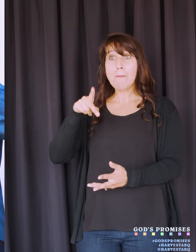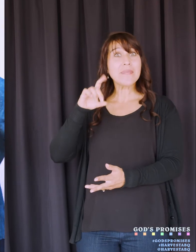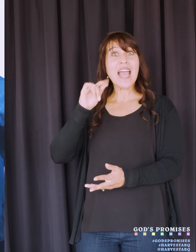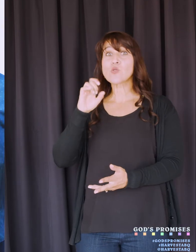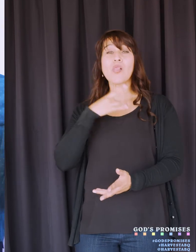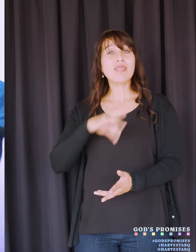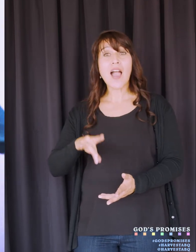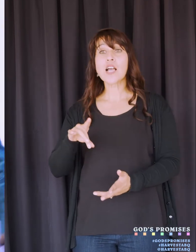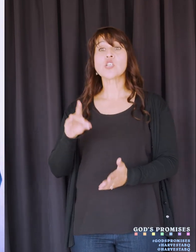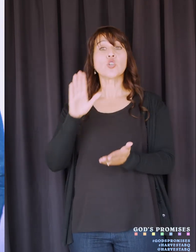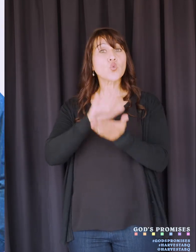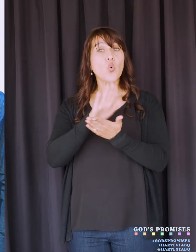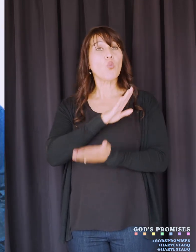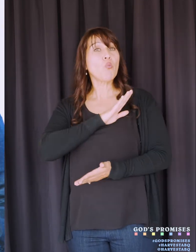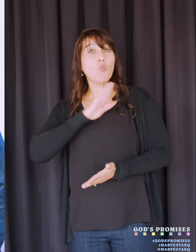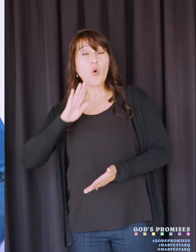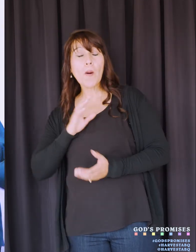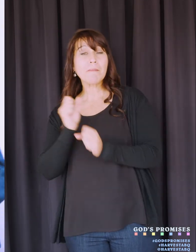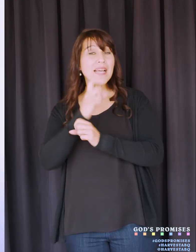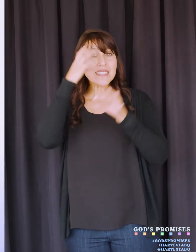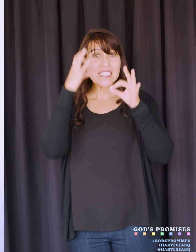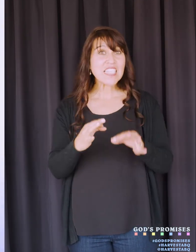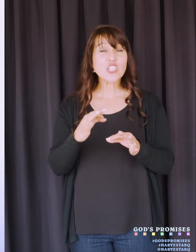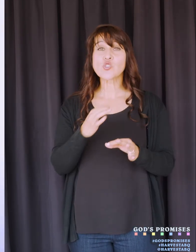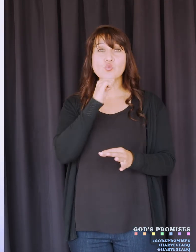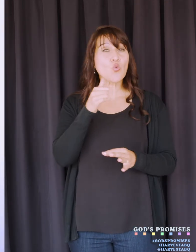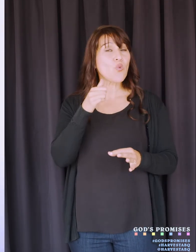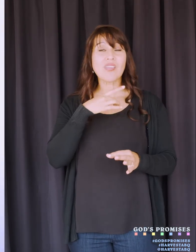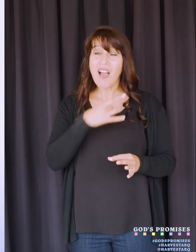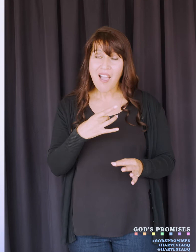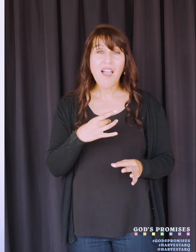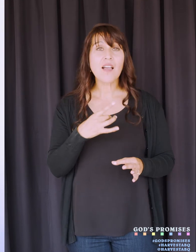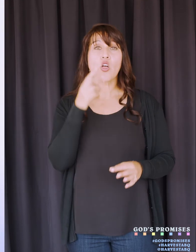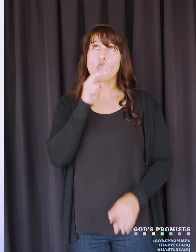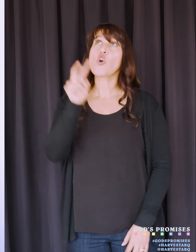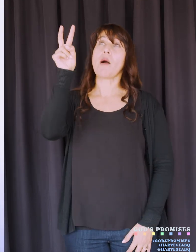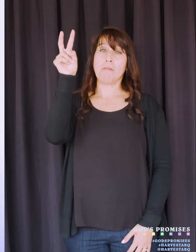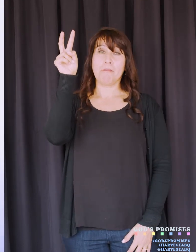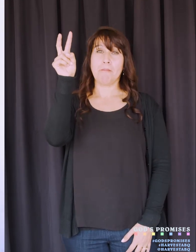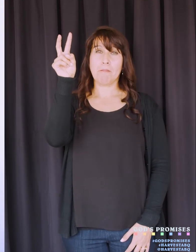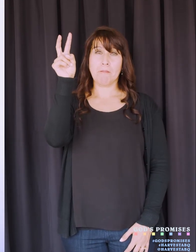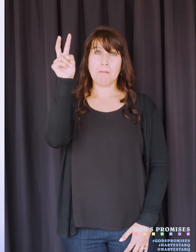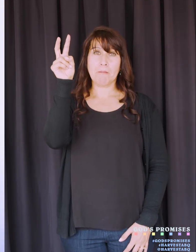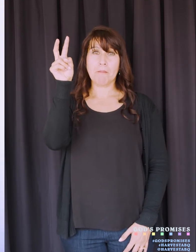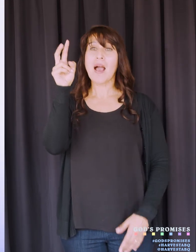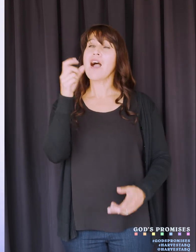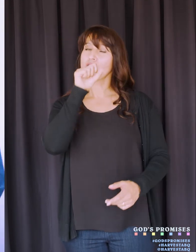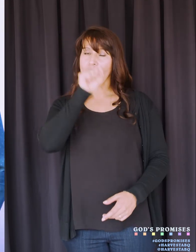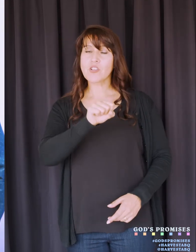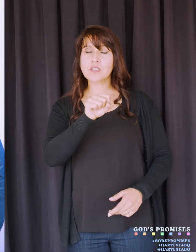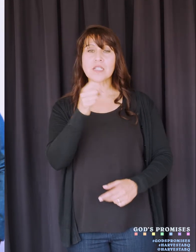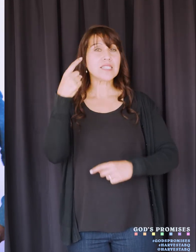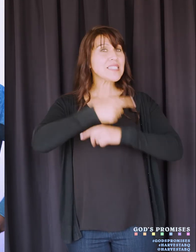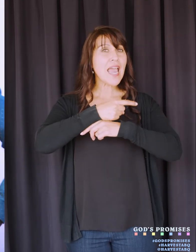school board makes a decision that you don't agree with, look up. I just love this. Day or night,